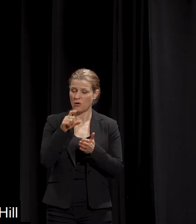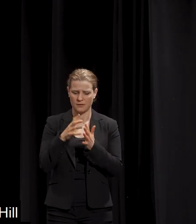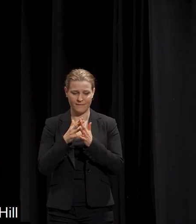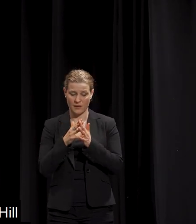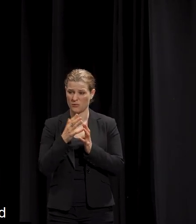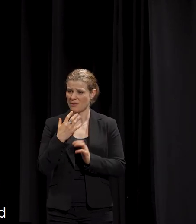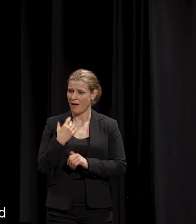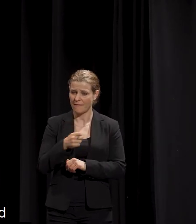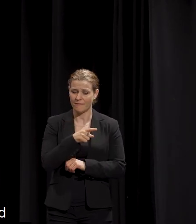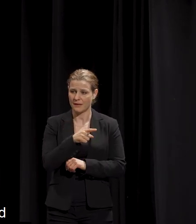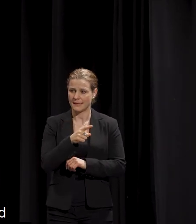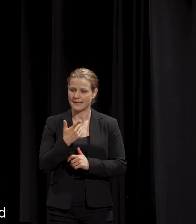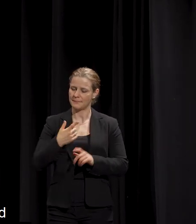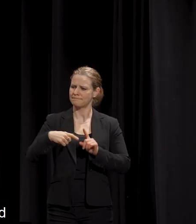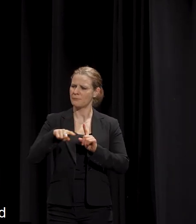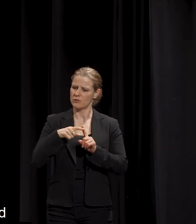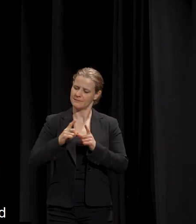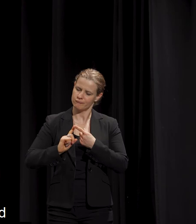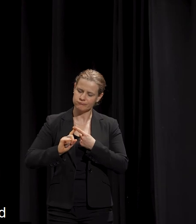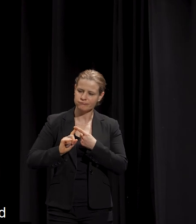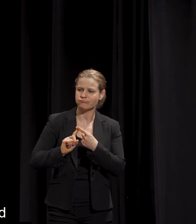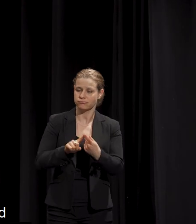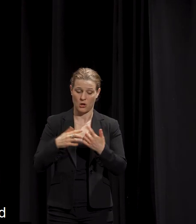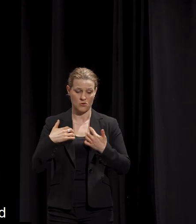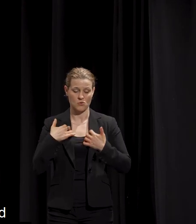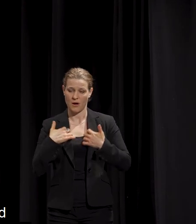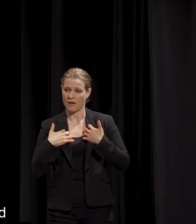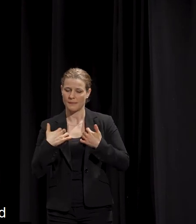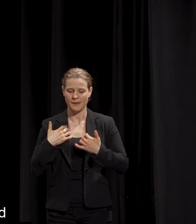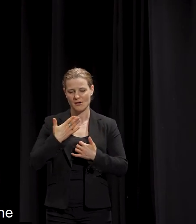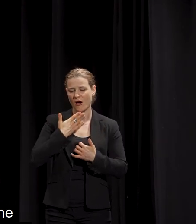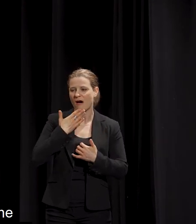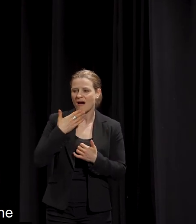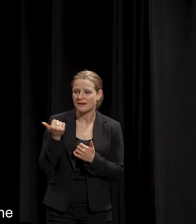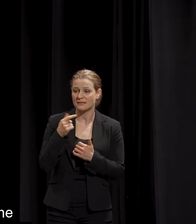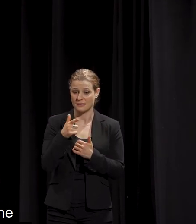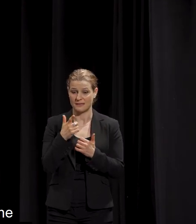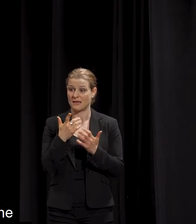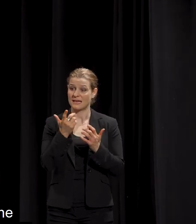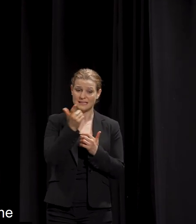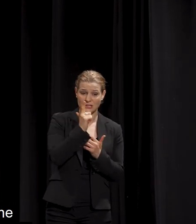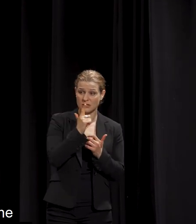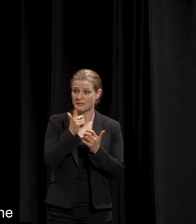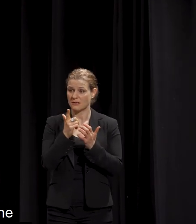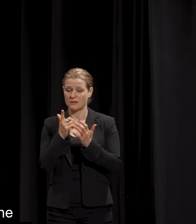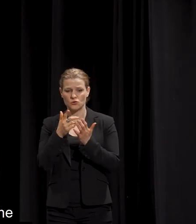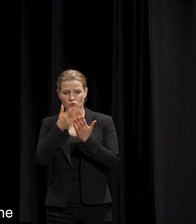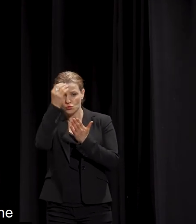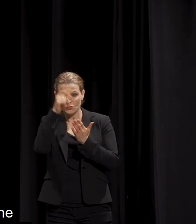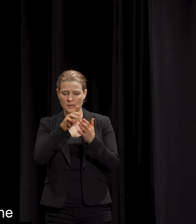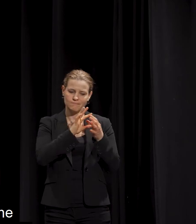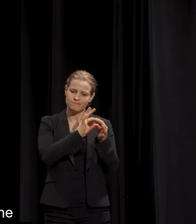Their unshakable positivity, enthusiasm and kindness have connected them to their peers, teachers and the wider school